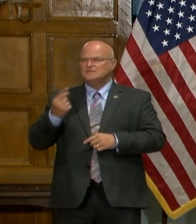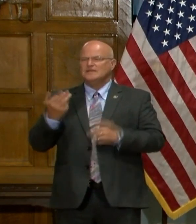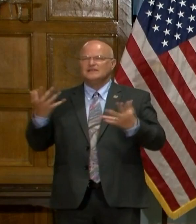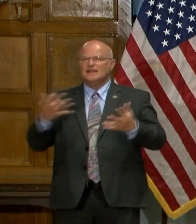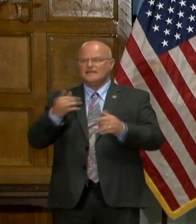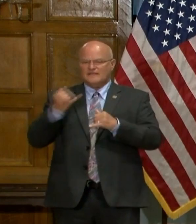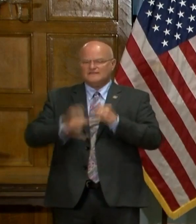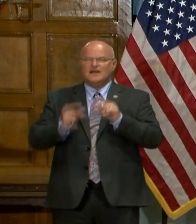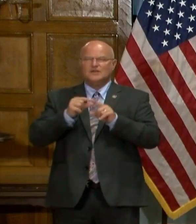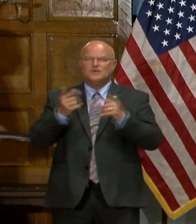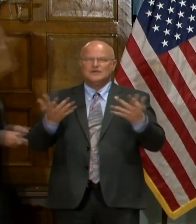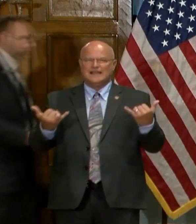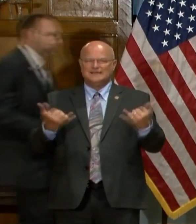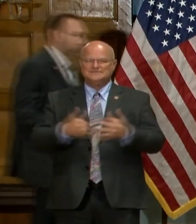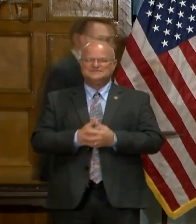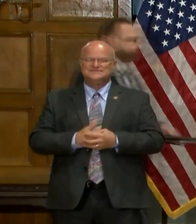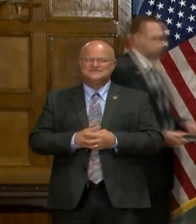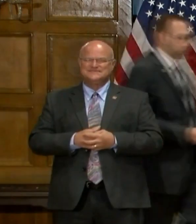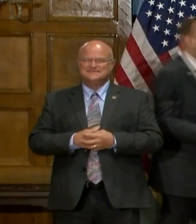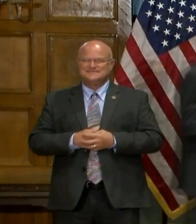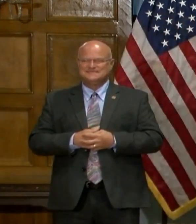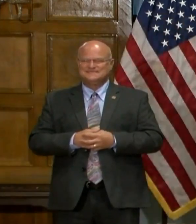to let you have the final word there.